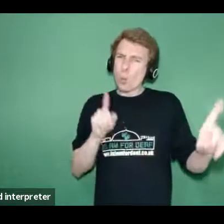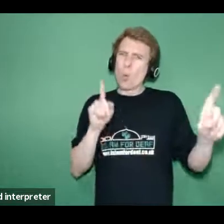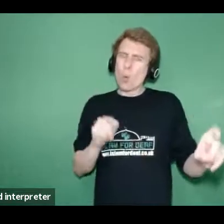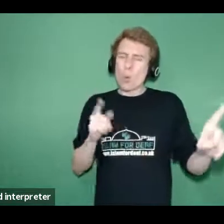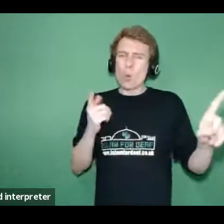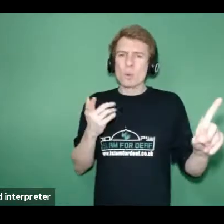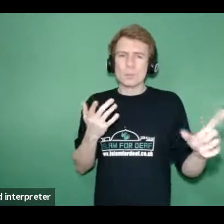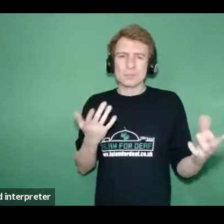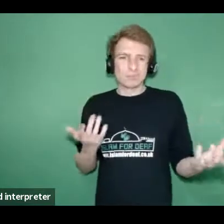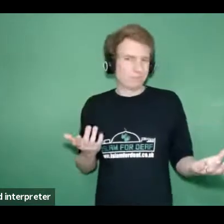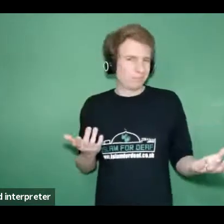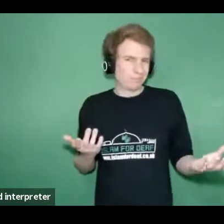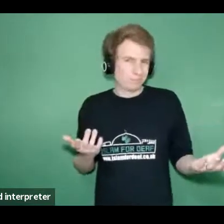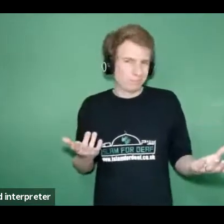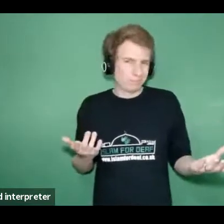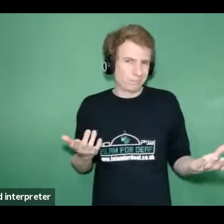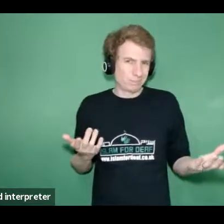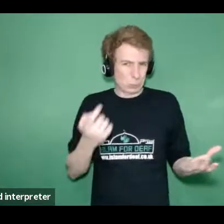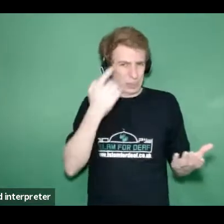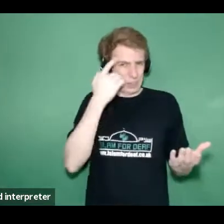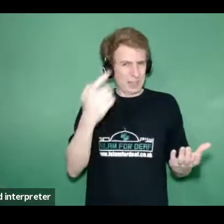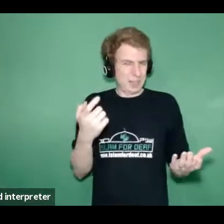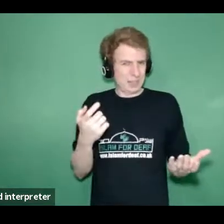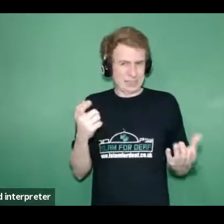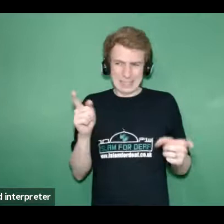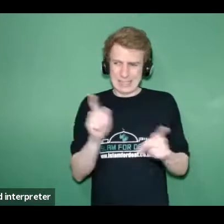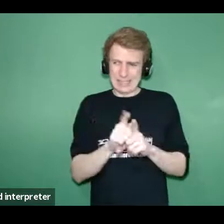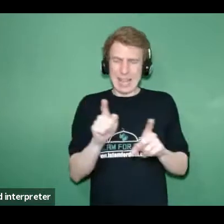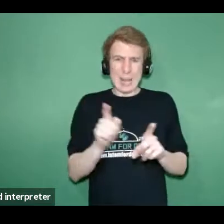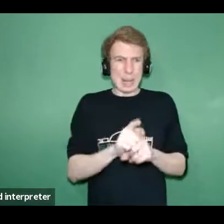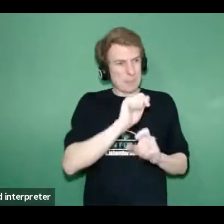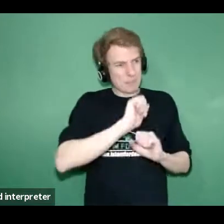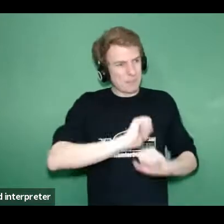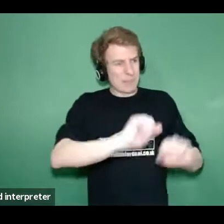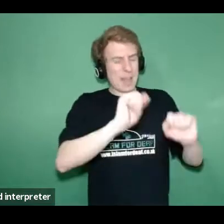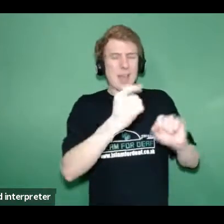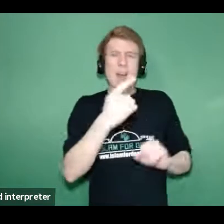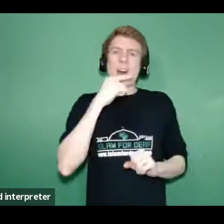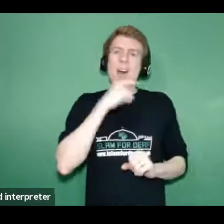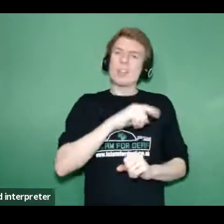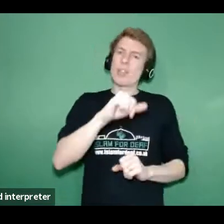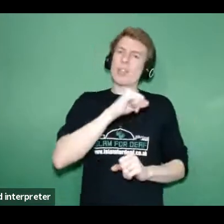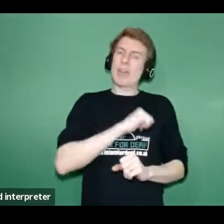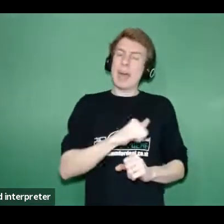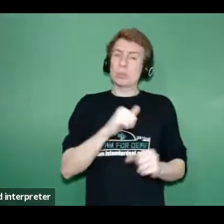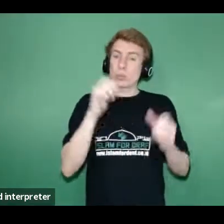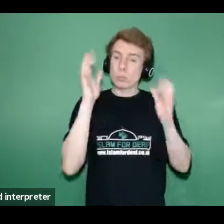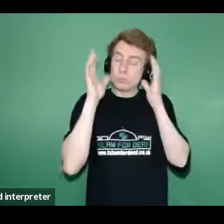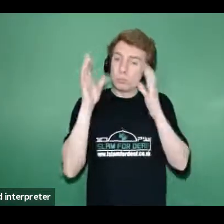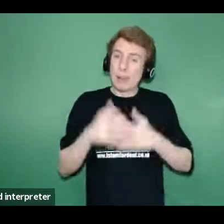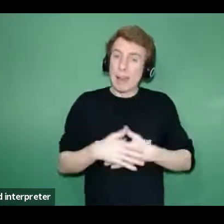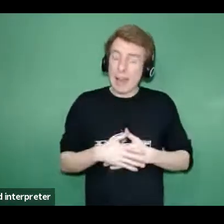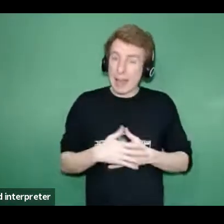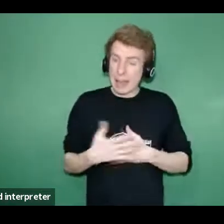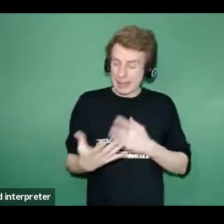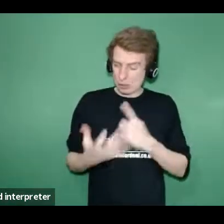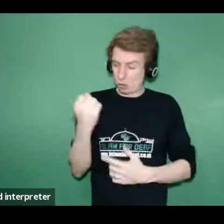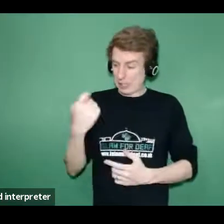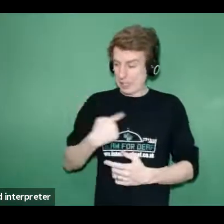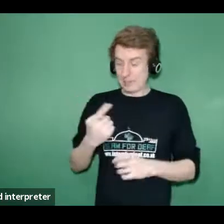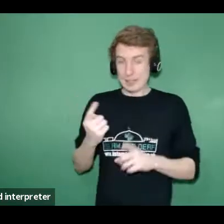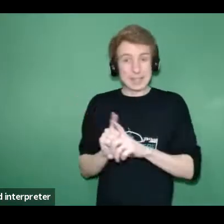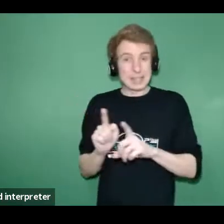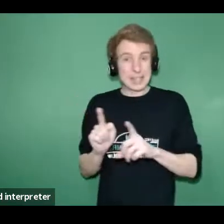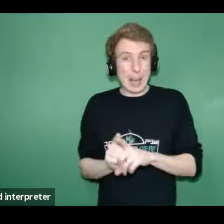we would then have the reward of 100,000 prayers, because this is the reward of praying